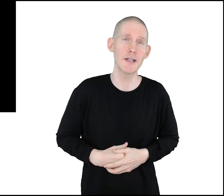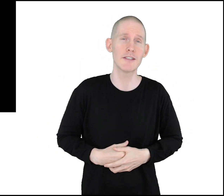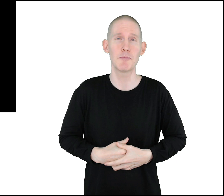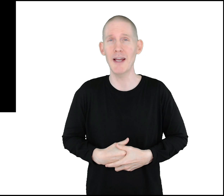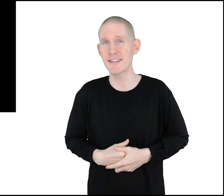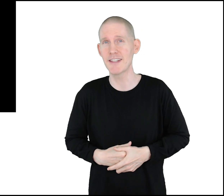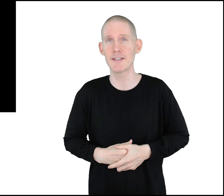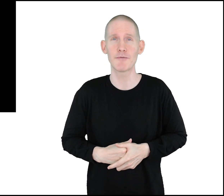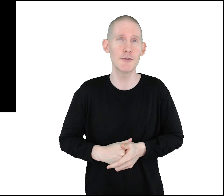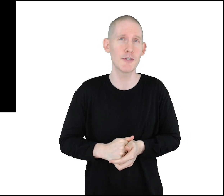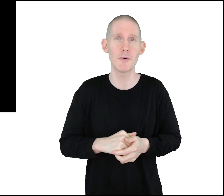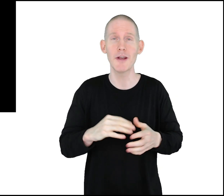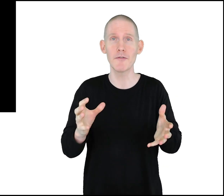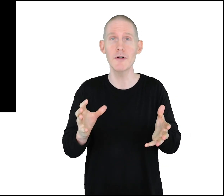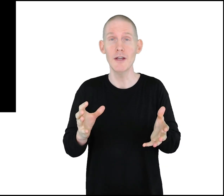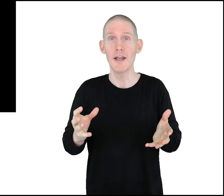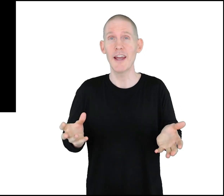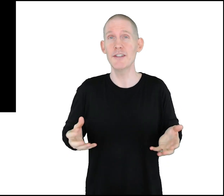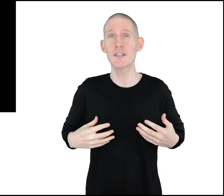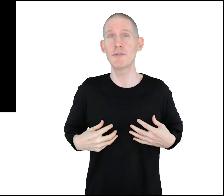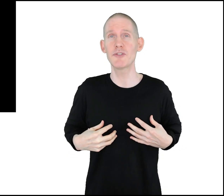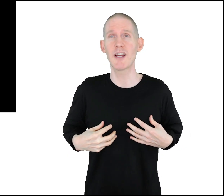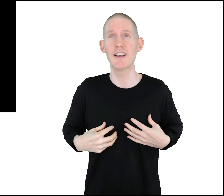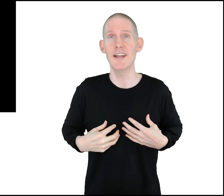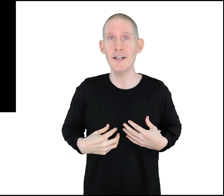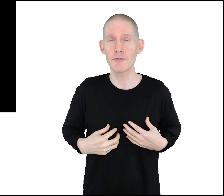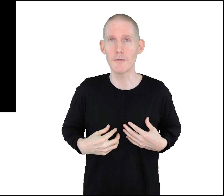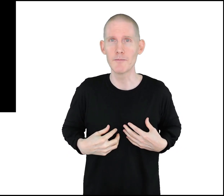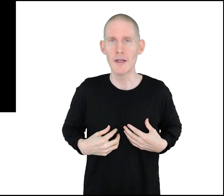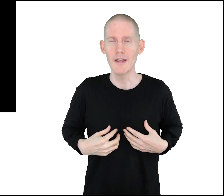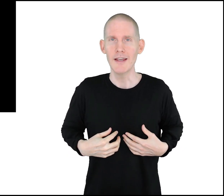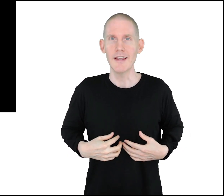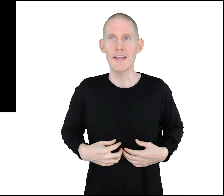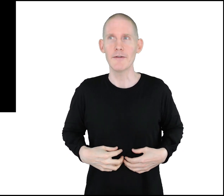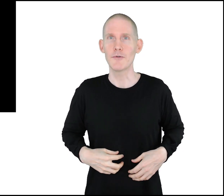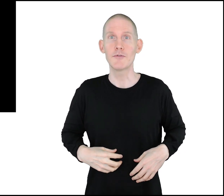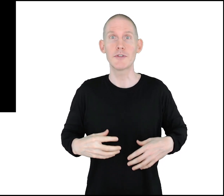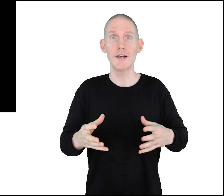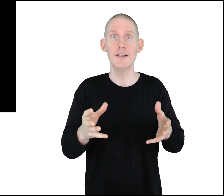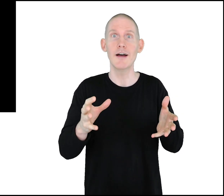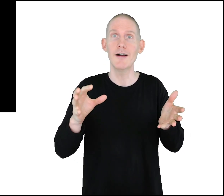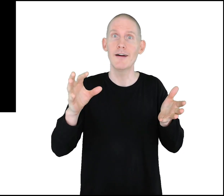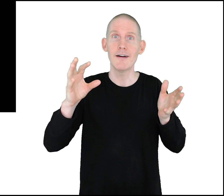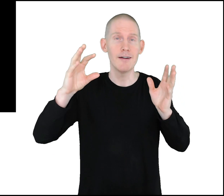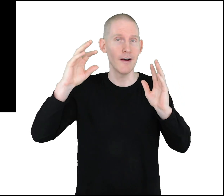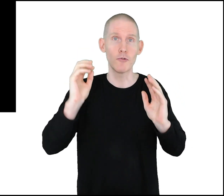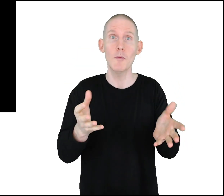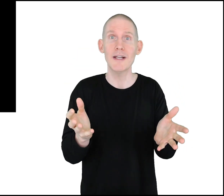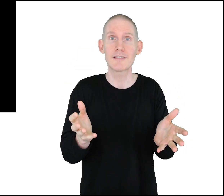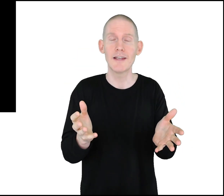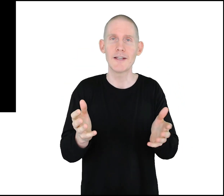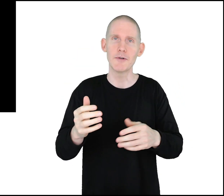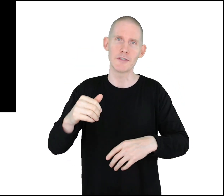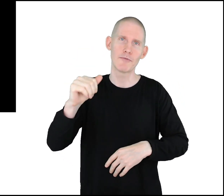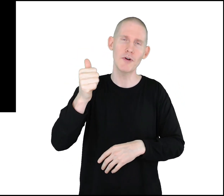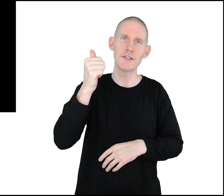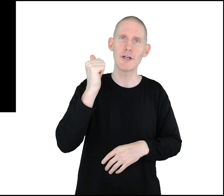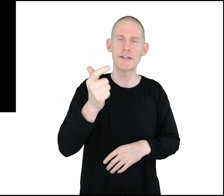tenses, past tense, future, whatever, and it just feels kind of natural. If you've studied Romance language, French,